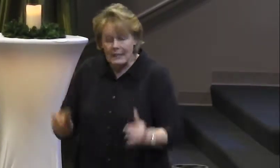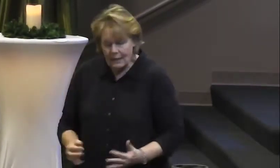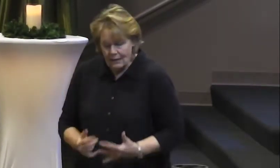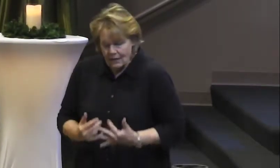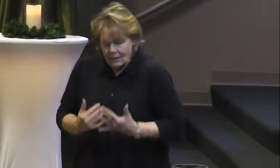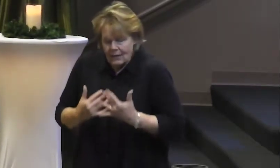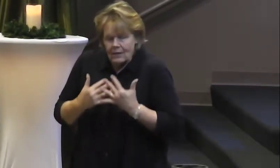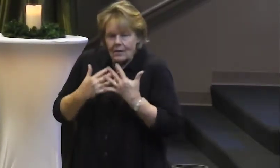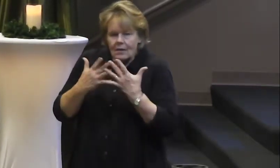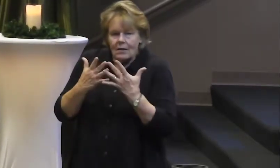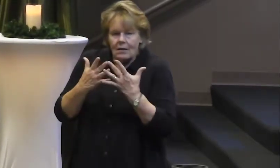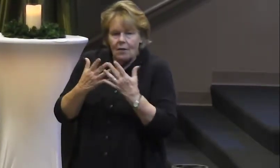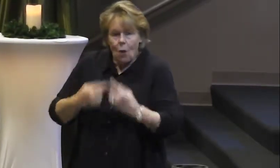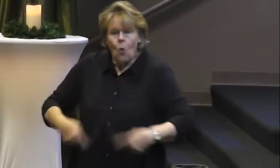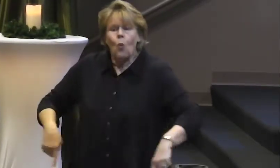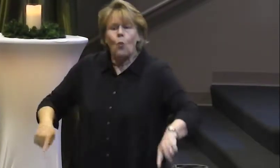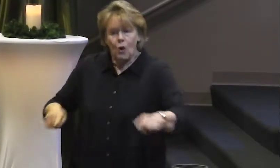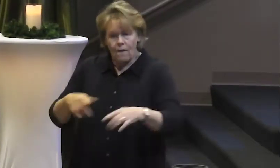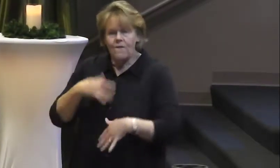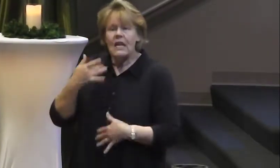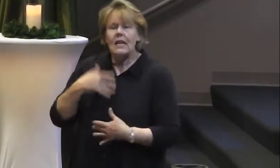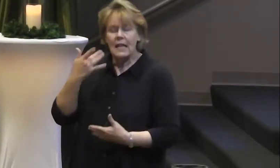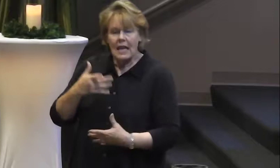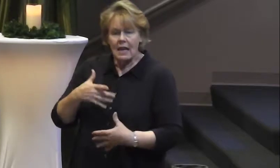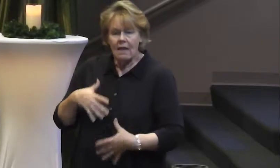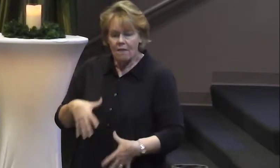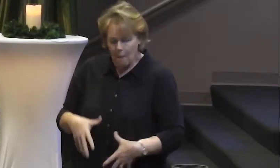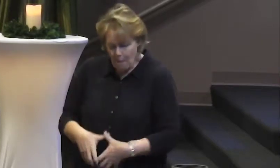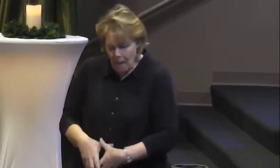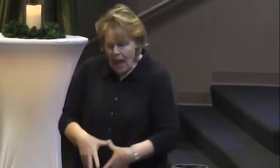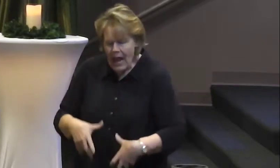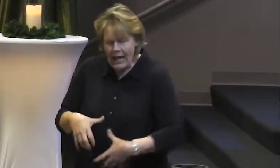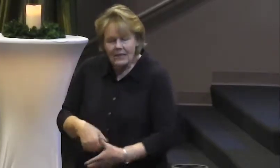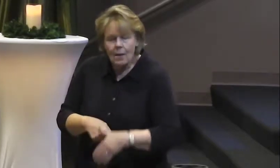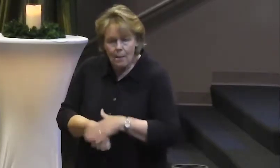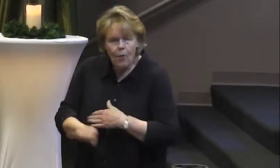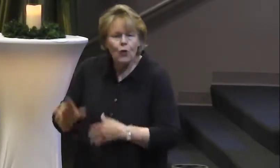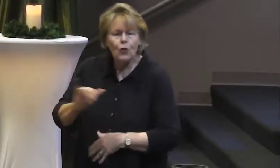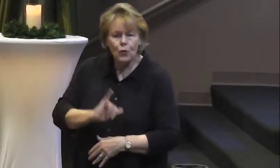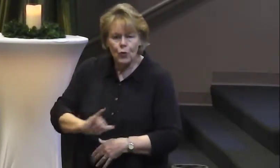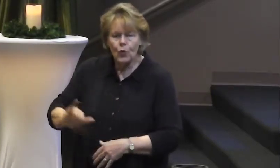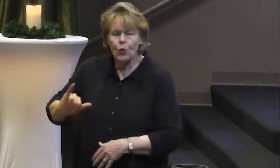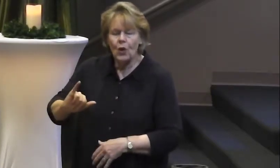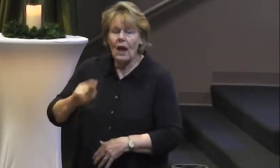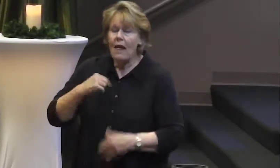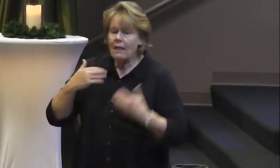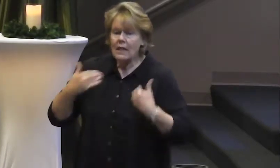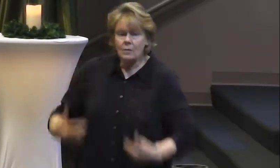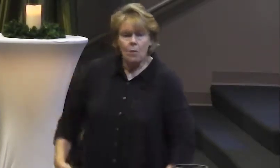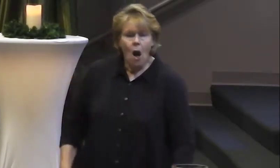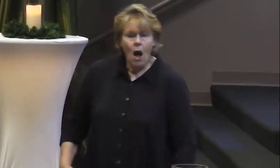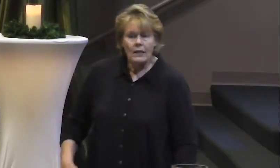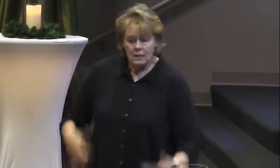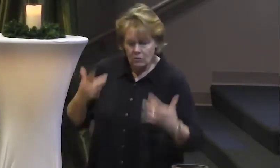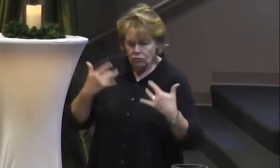also feeling the birth pangs. These sterile and barren bodies of ours are yearning for